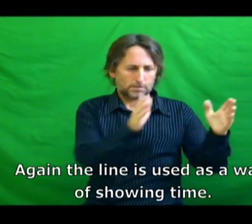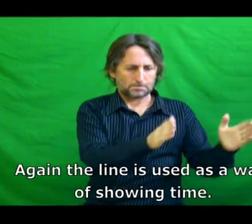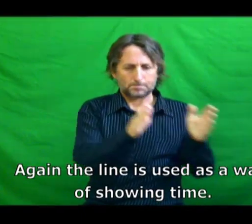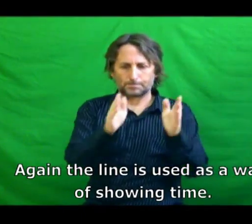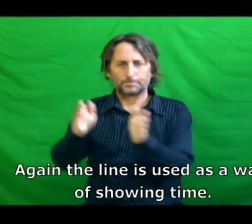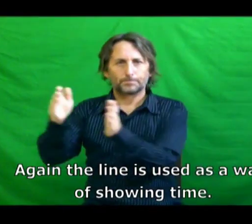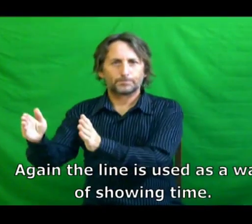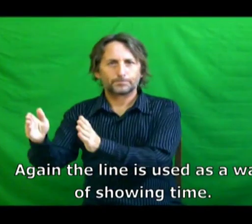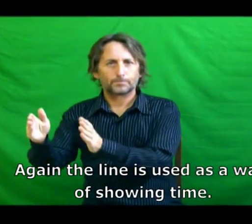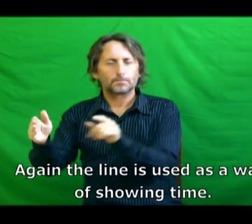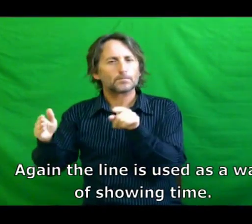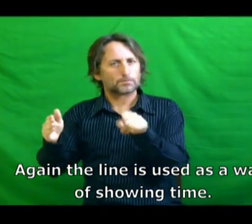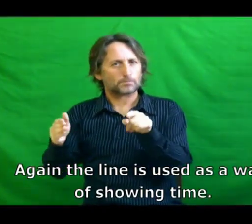used as a way of showing time.